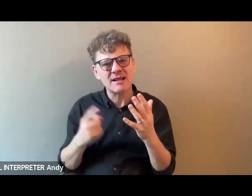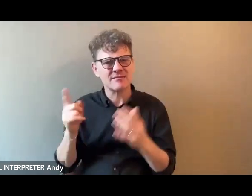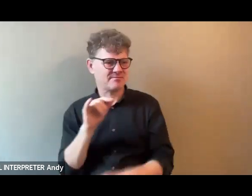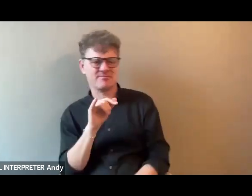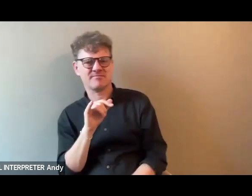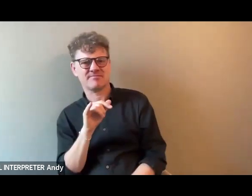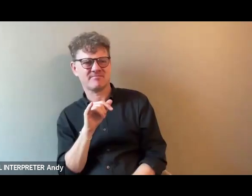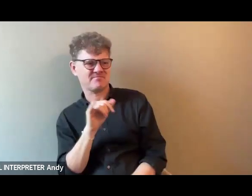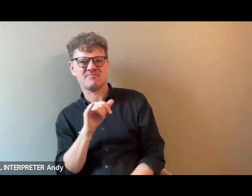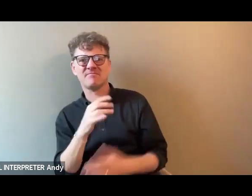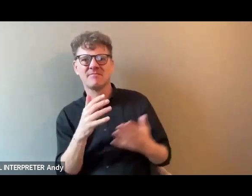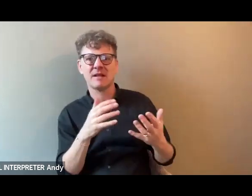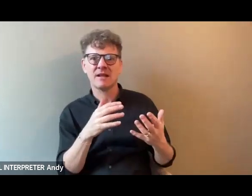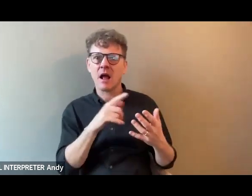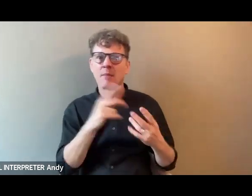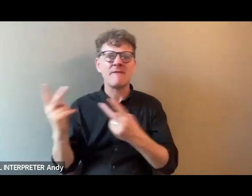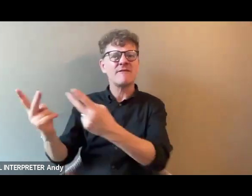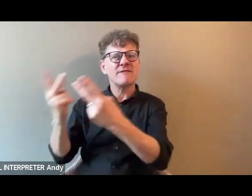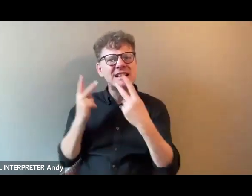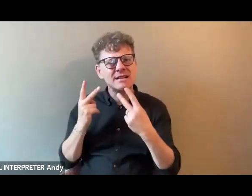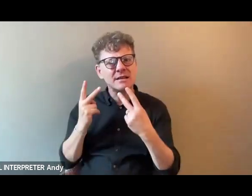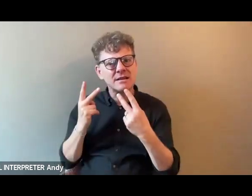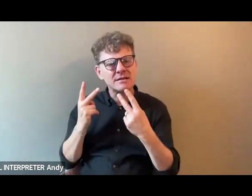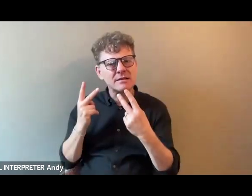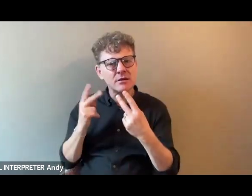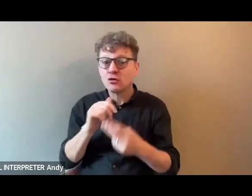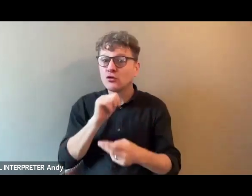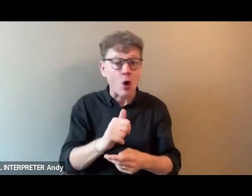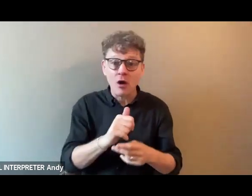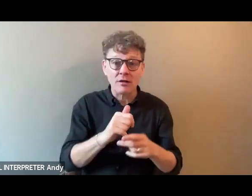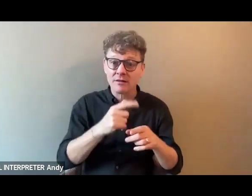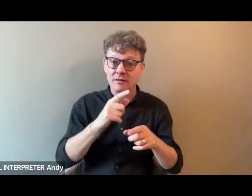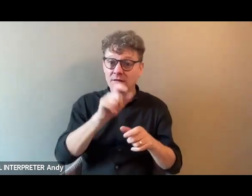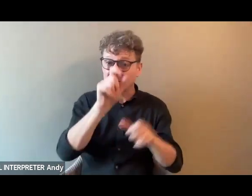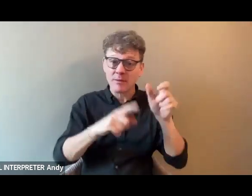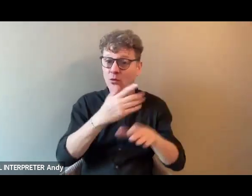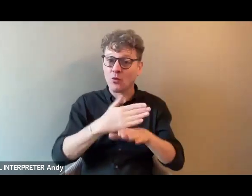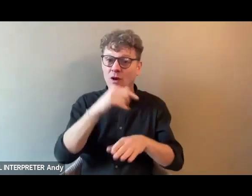focus was almost exclusively on visitors, not the people who were employed there.